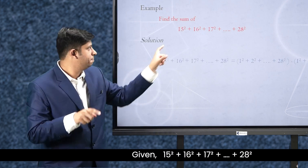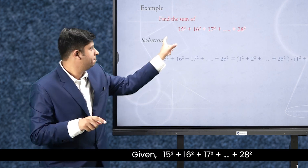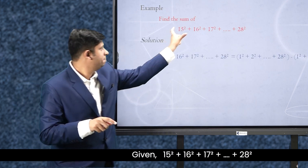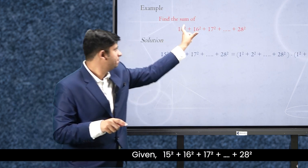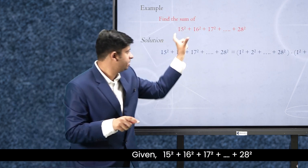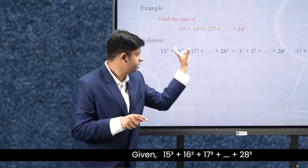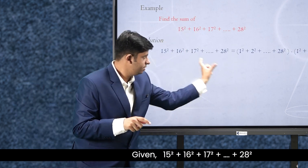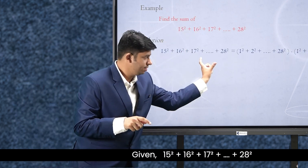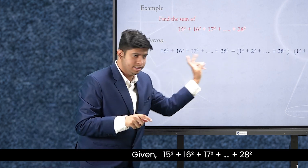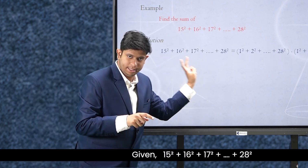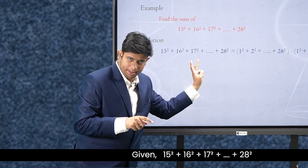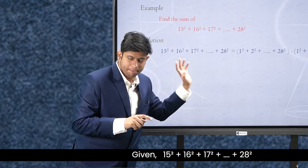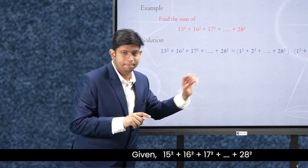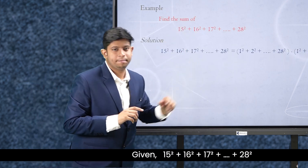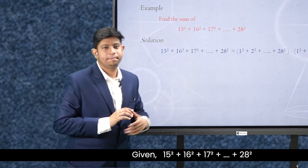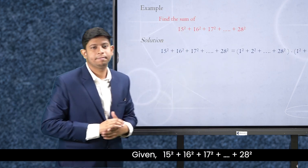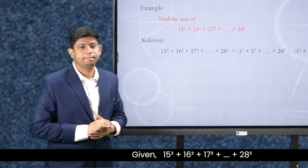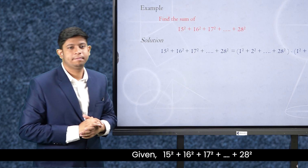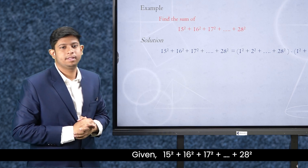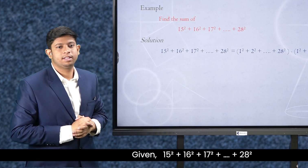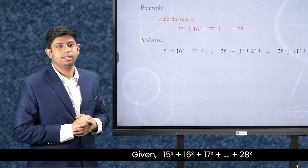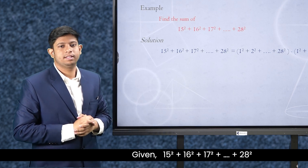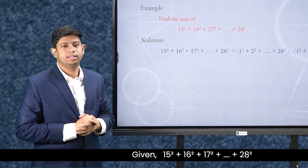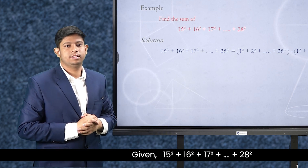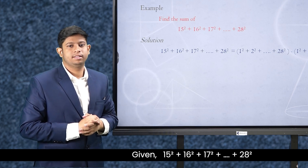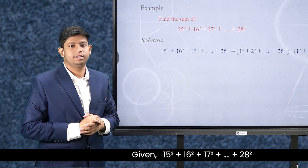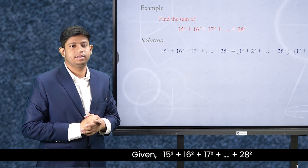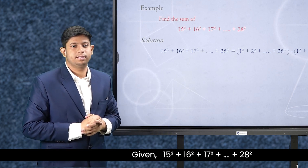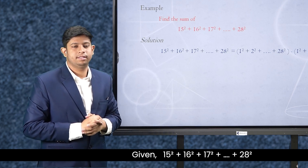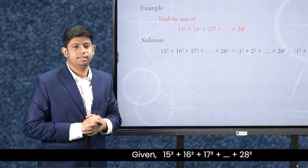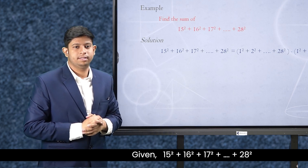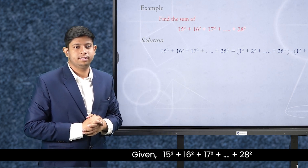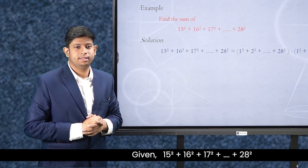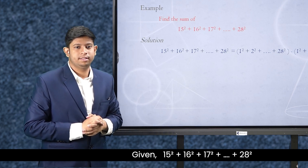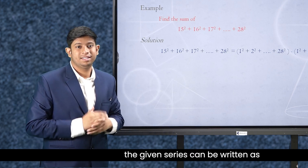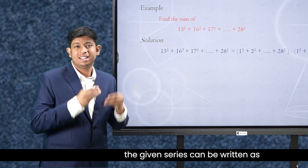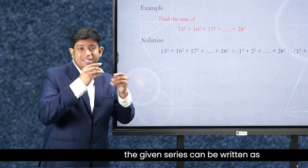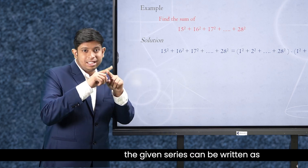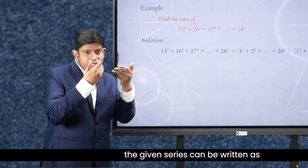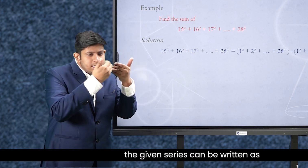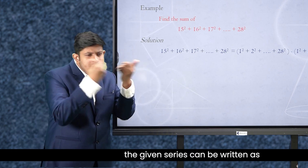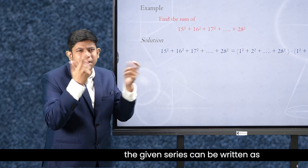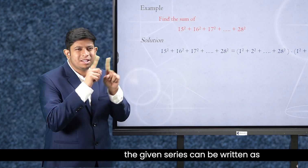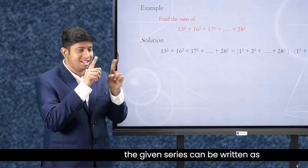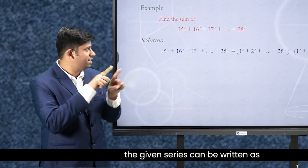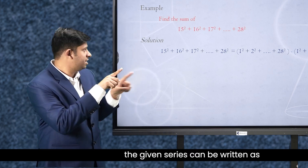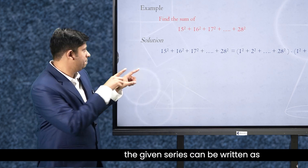Given 15 square plus 16 square plus 17 square plus so on plus 28 square. The given series can be written